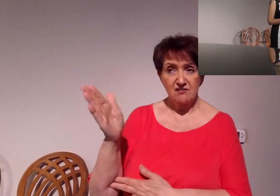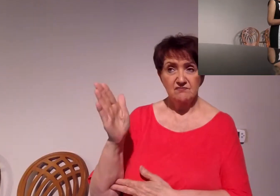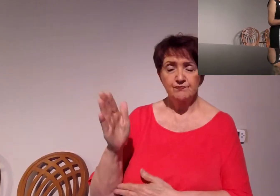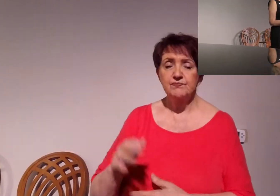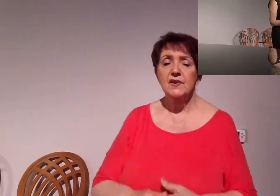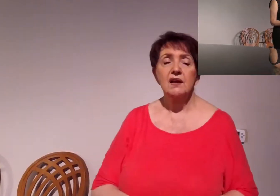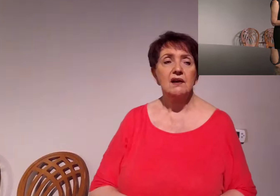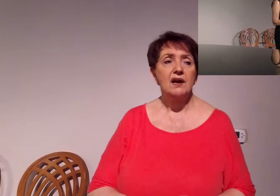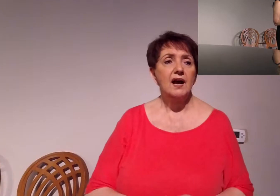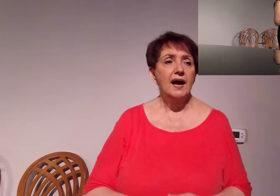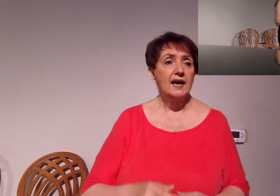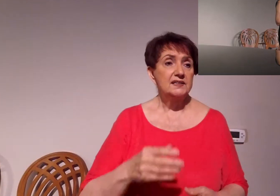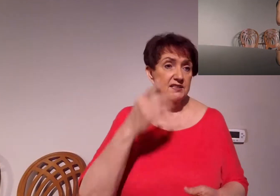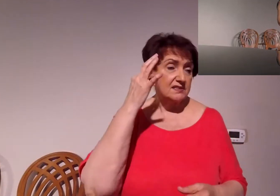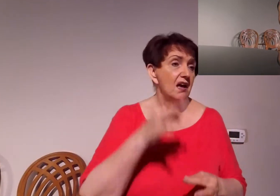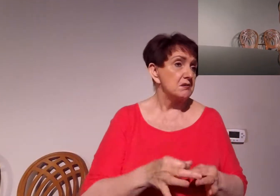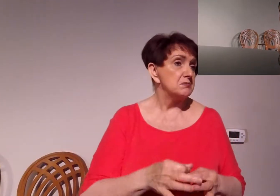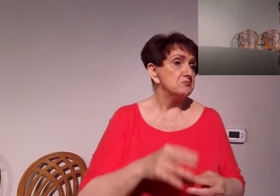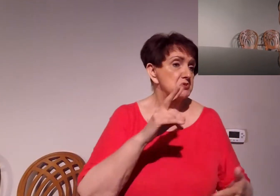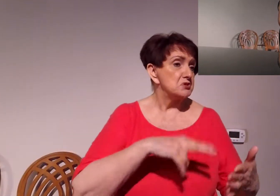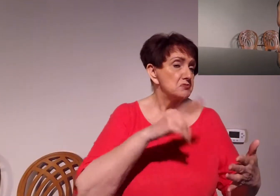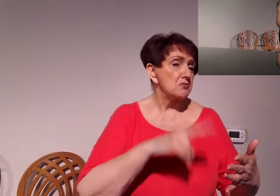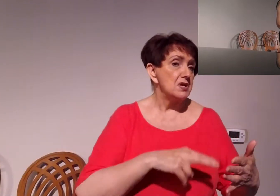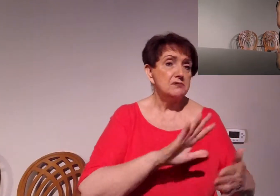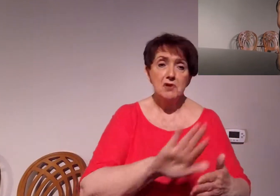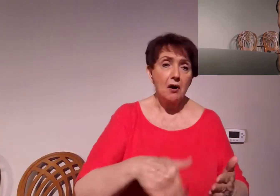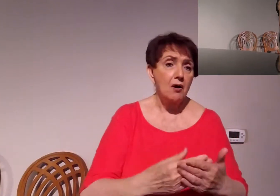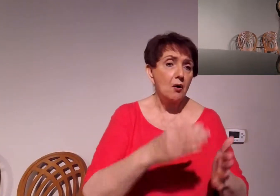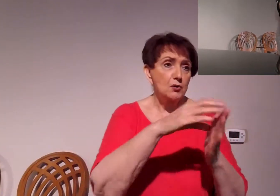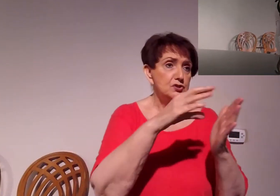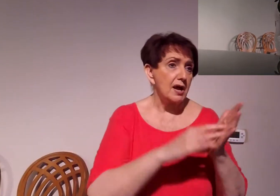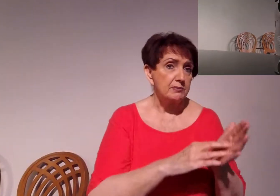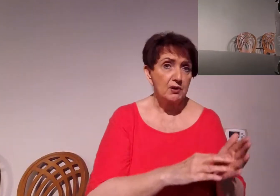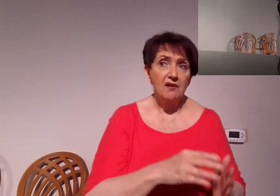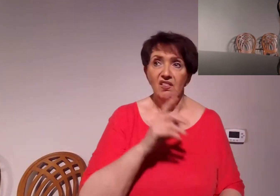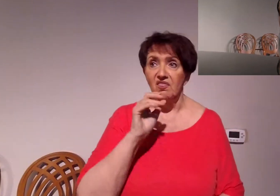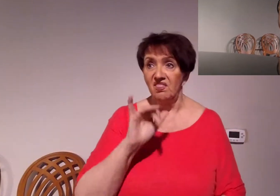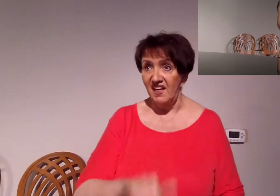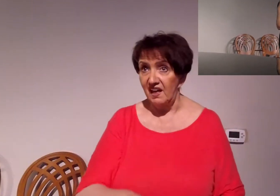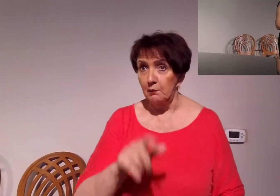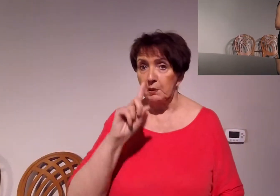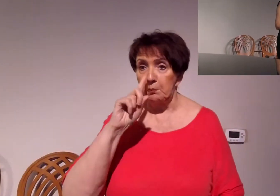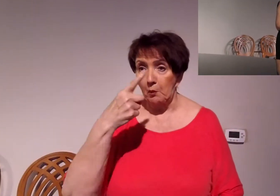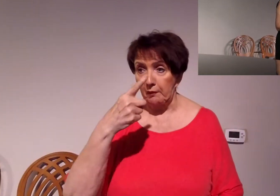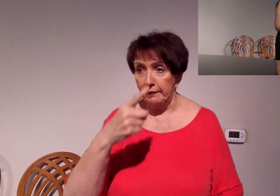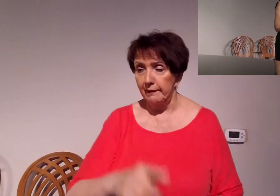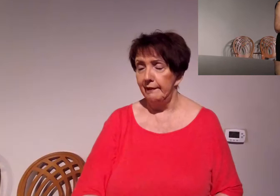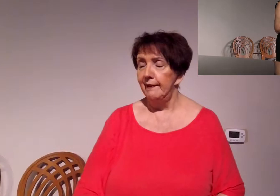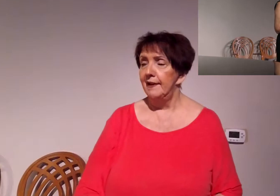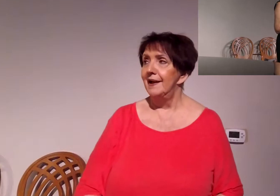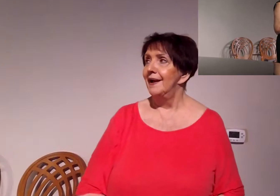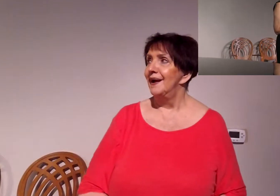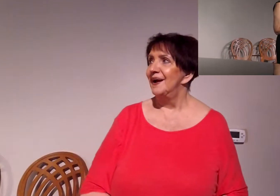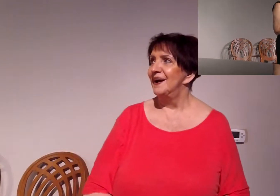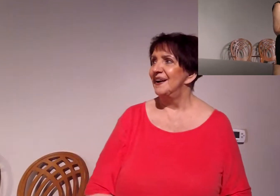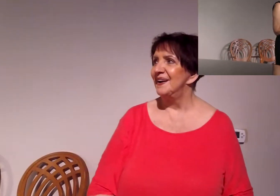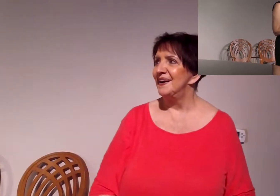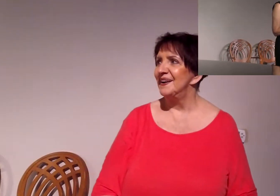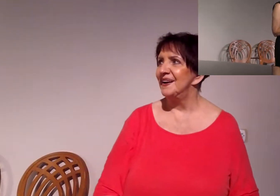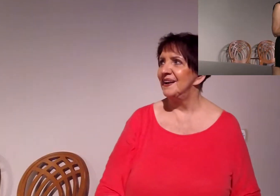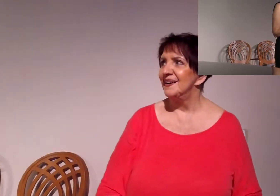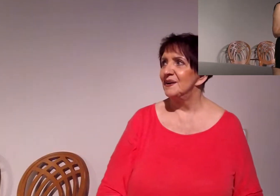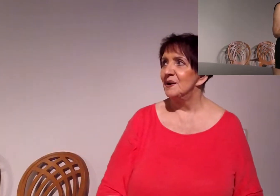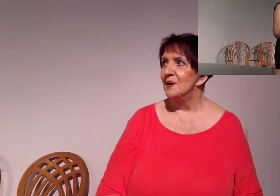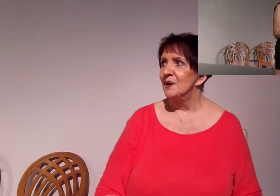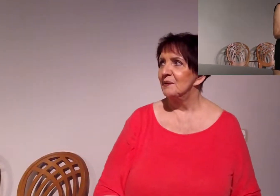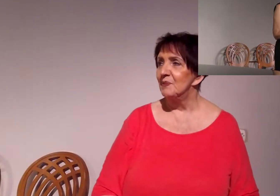read you an entire chapter. And I thought, well, that'll be boring. But I did actually just want to read